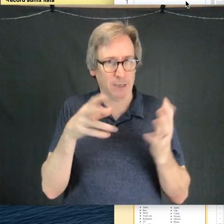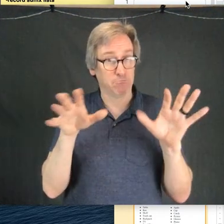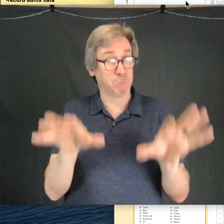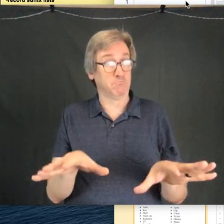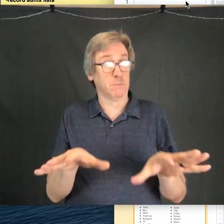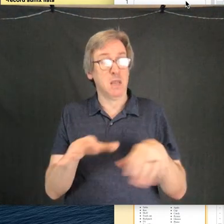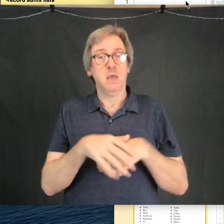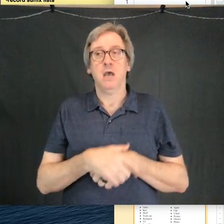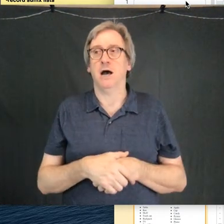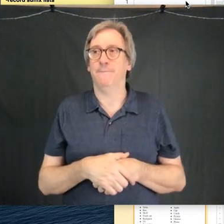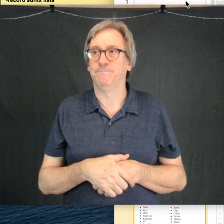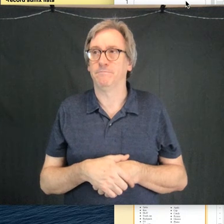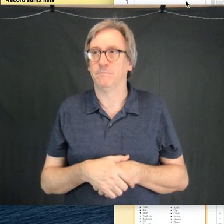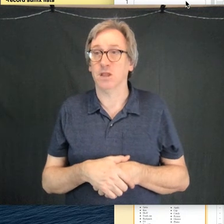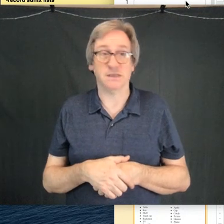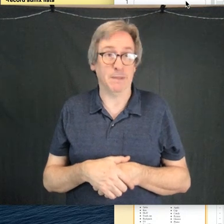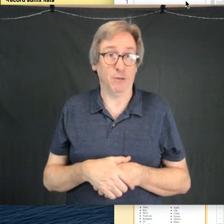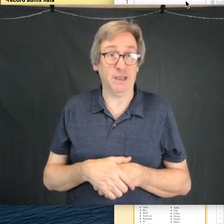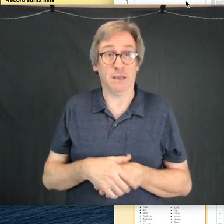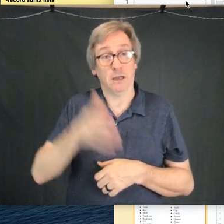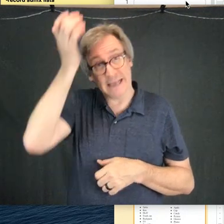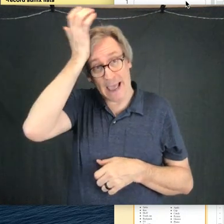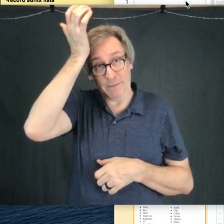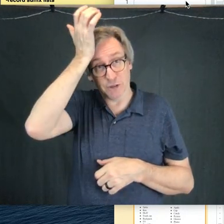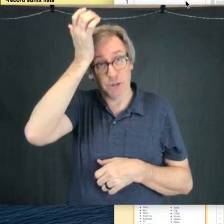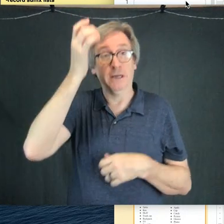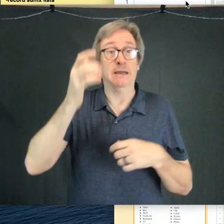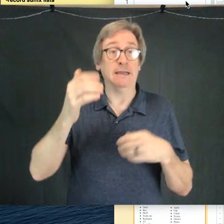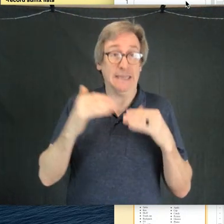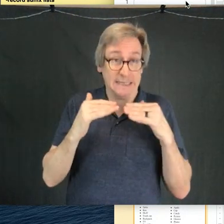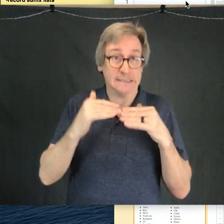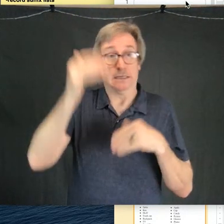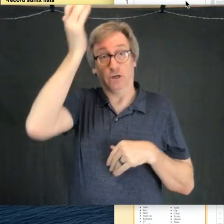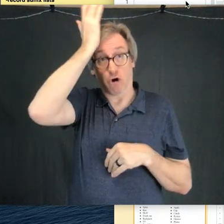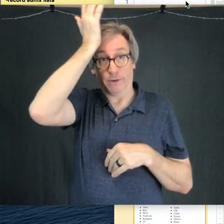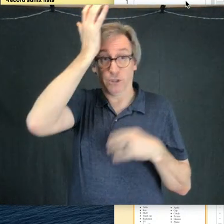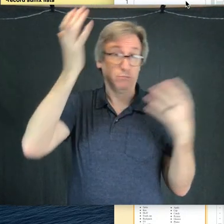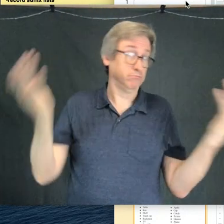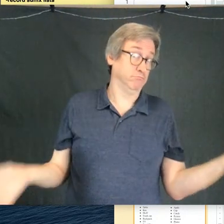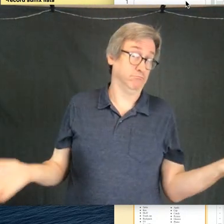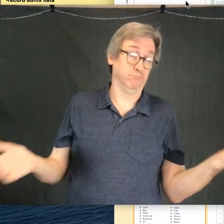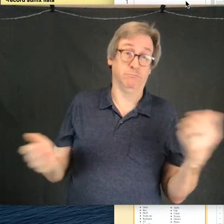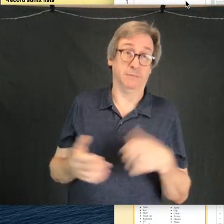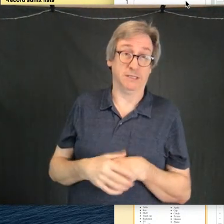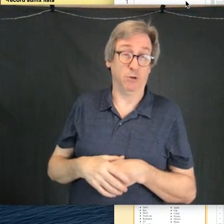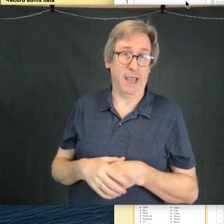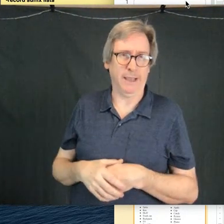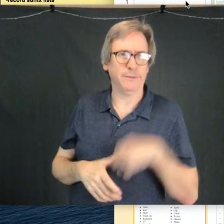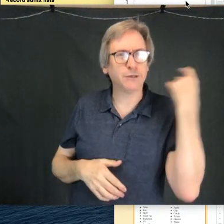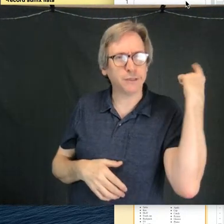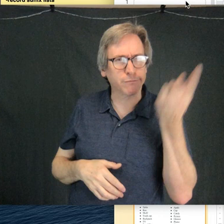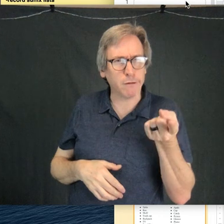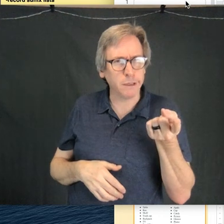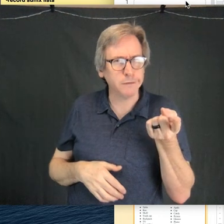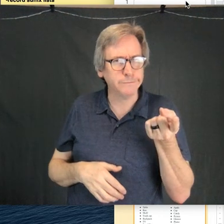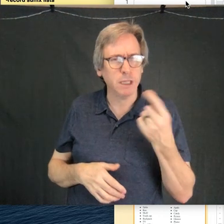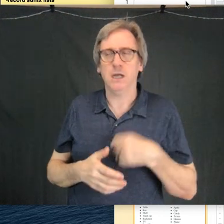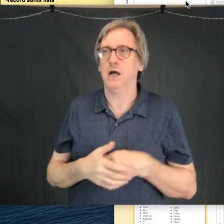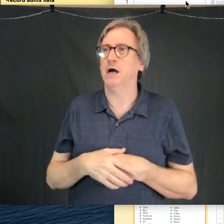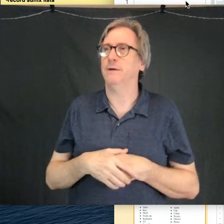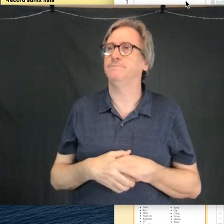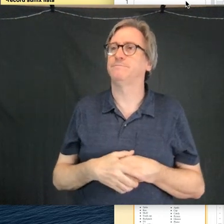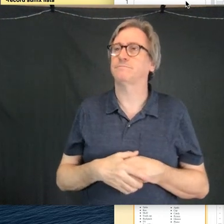lip reading. Some people think cabbage is garbage. That's okay. You're just wrong.